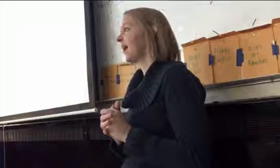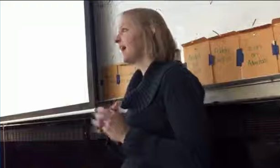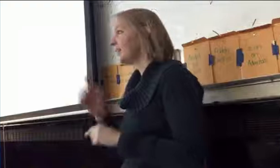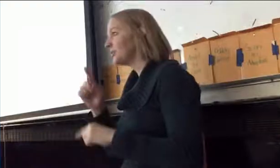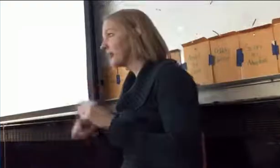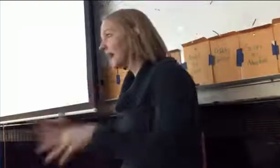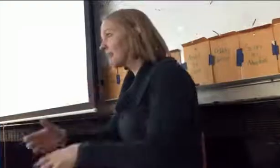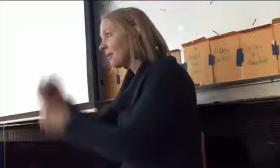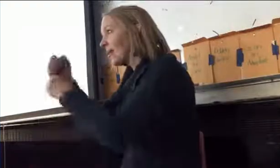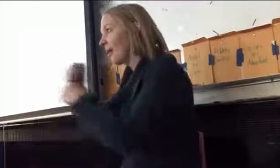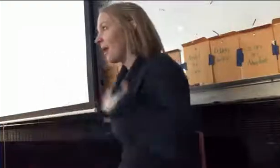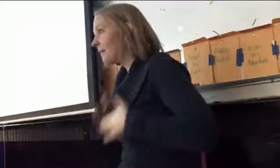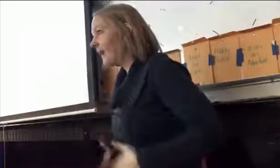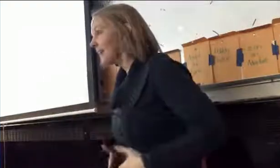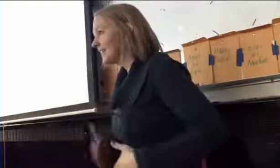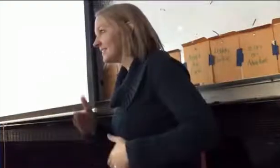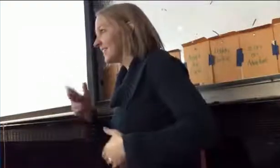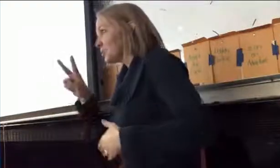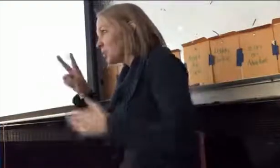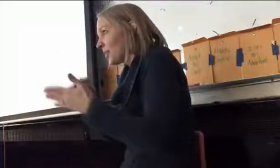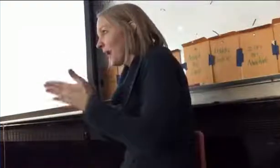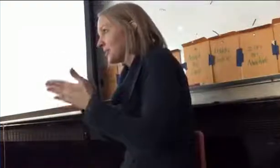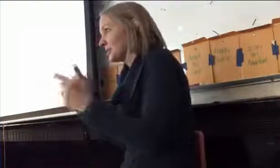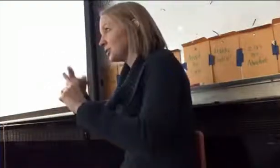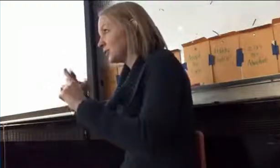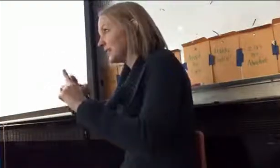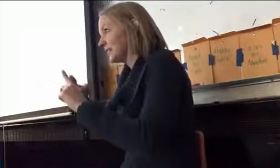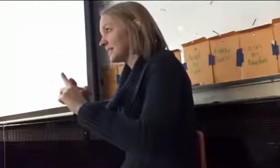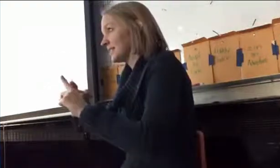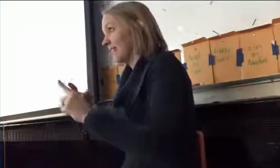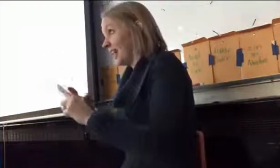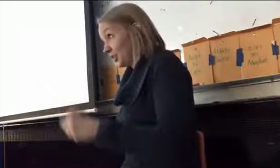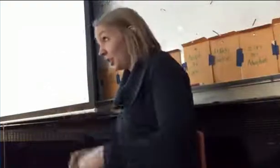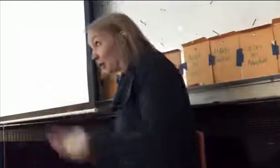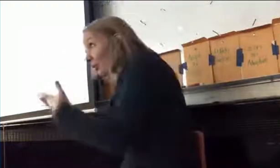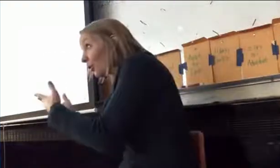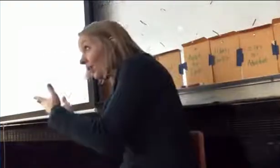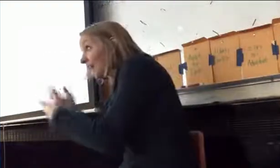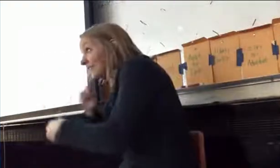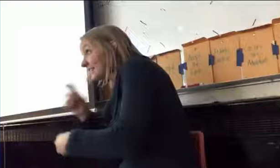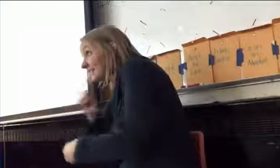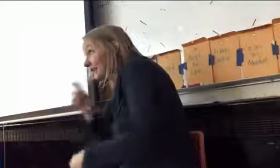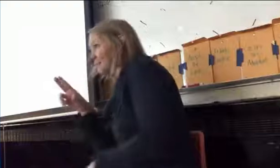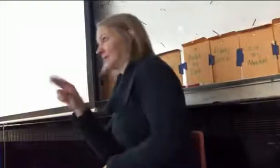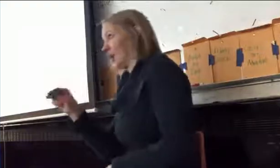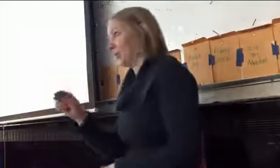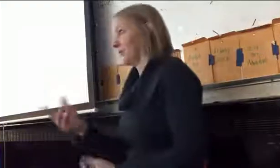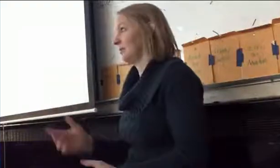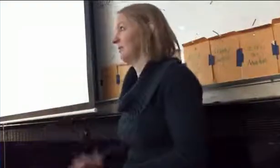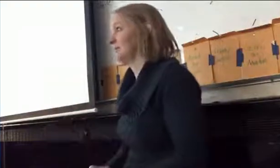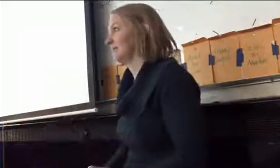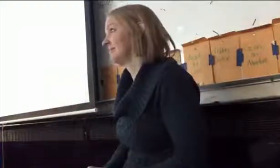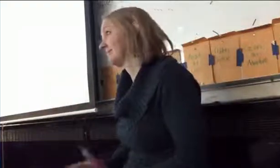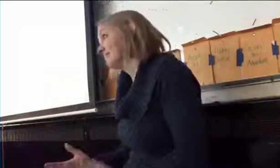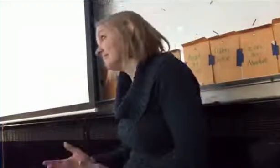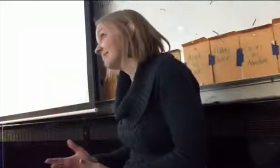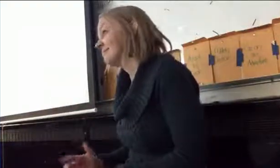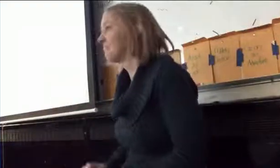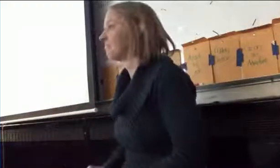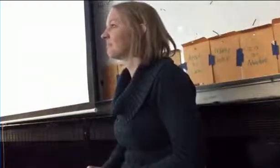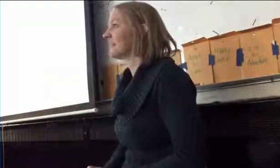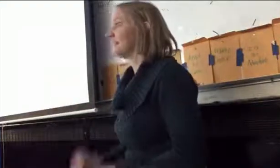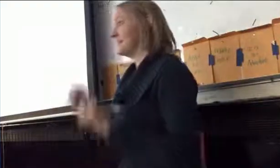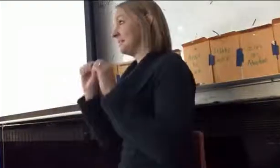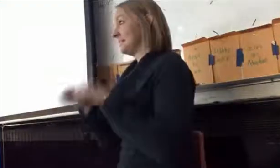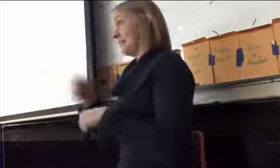It's thousands of things. So are you going to throw away? That's a lot of money right here. You're going to be throwing away. Okay? Now, as you guys can see from